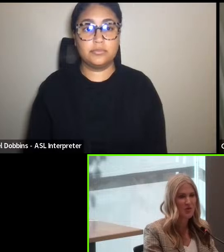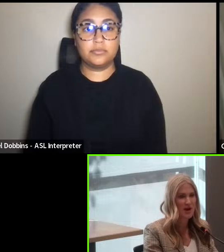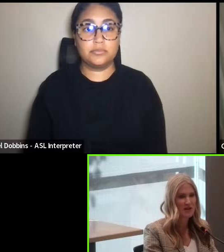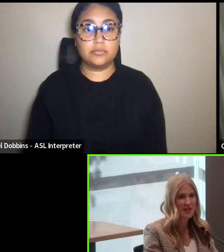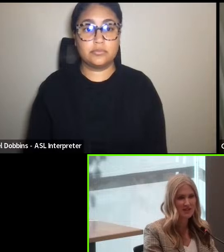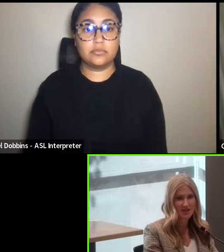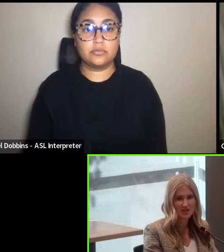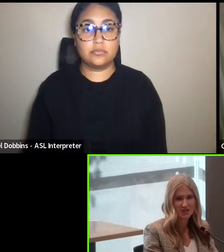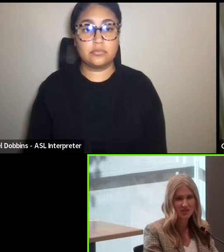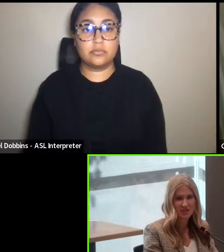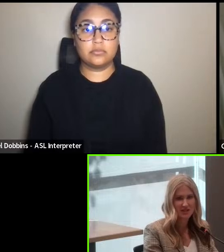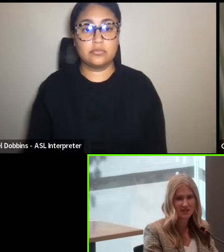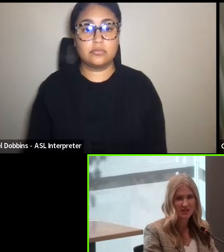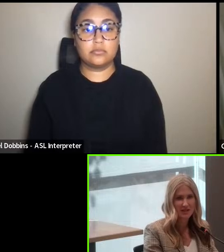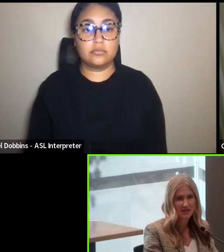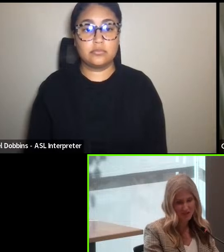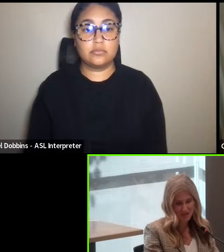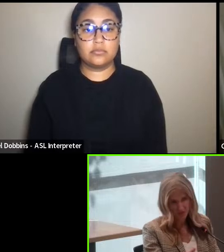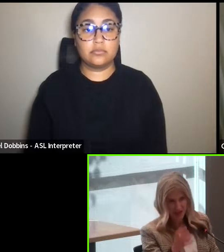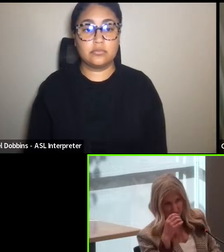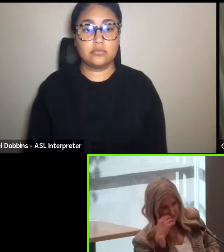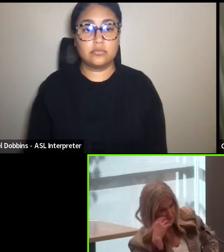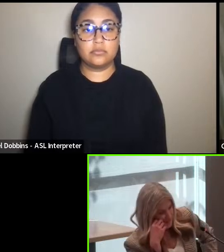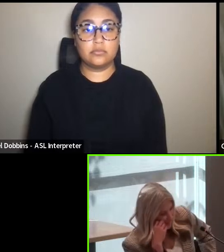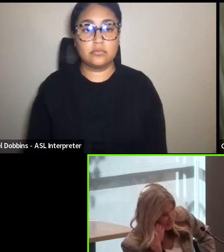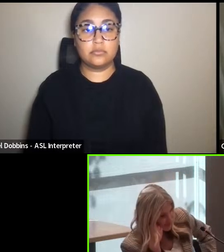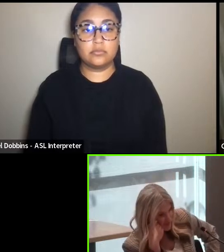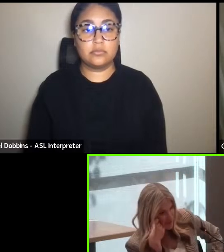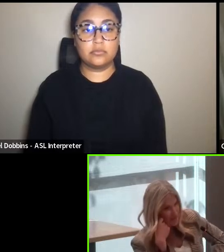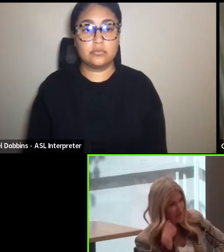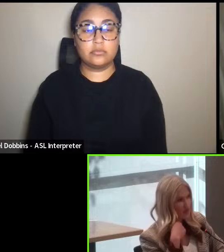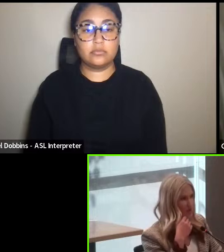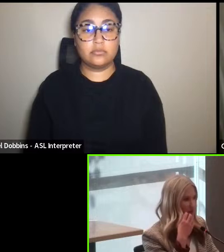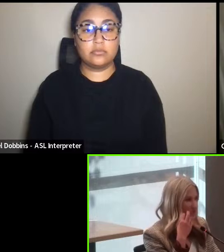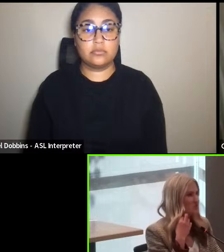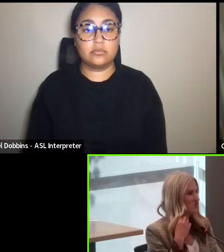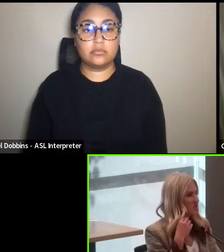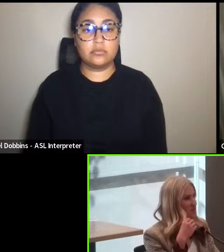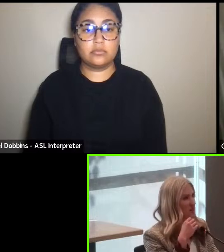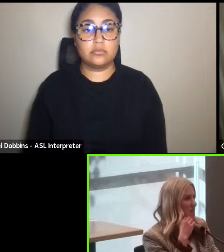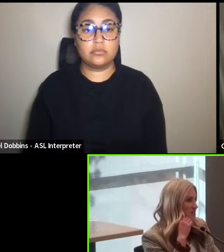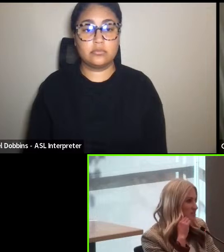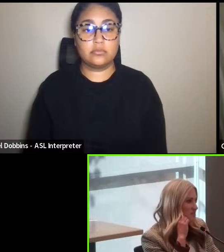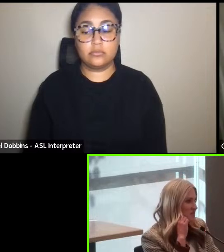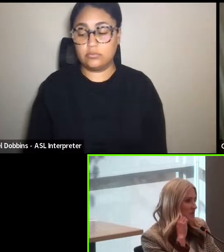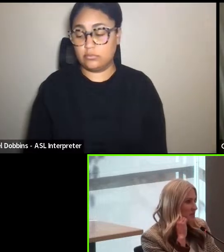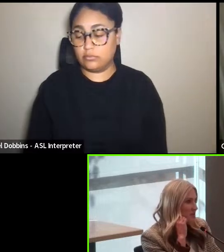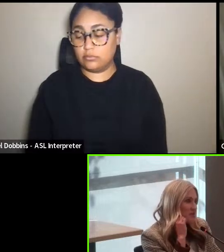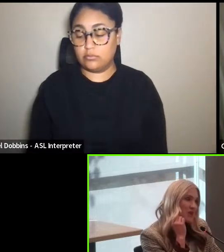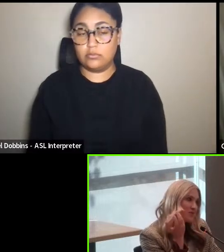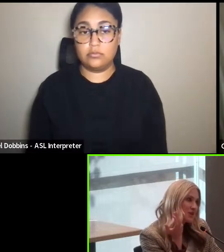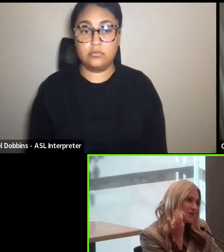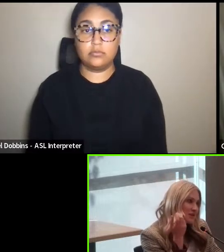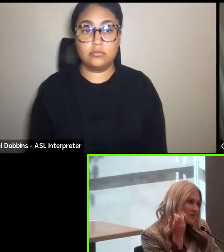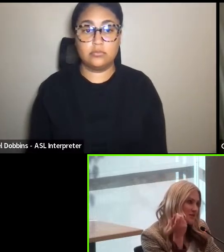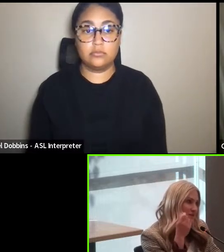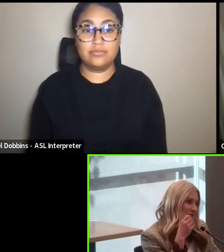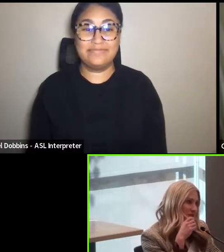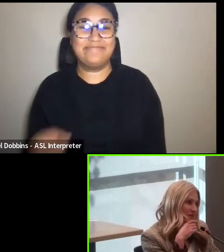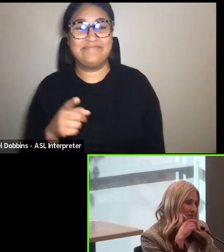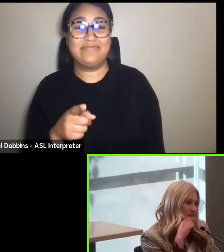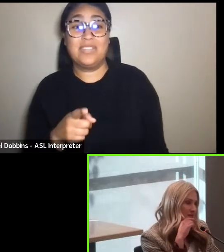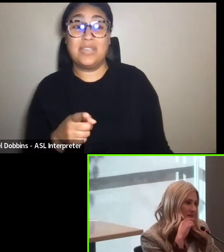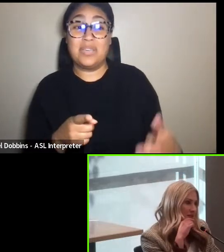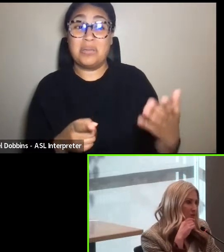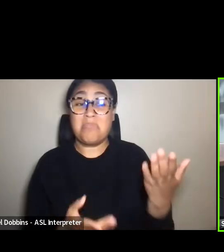don't require technology in this way. That still requires using their maybe. hands. They might Maybe. also